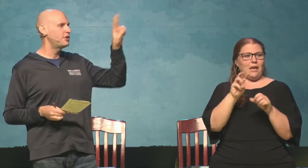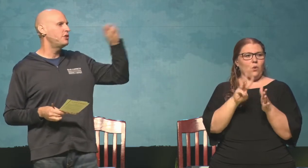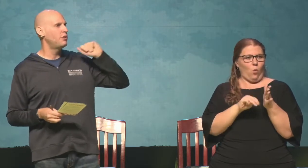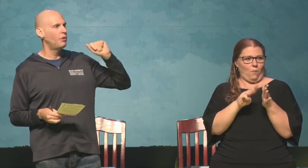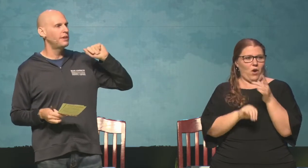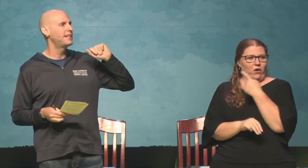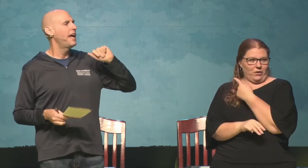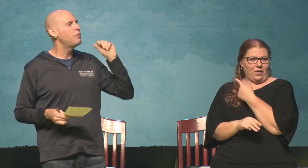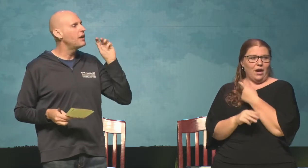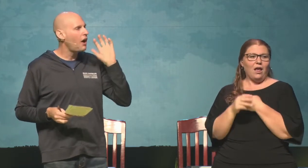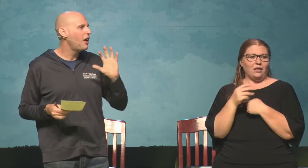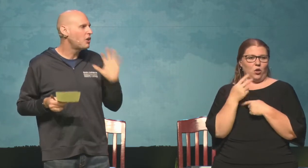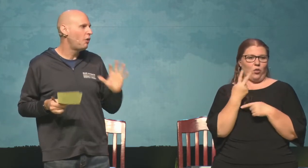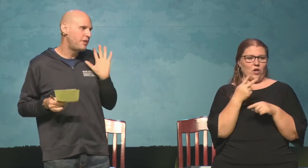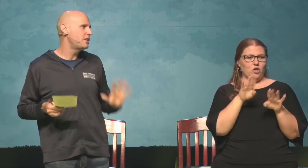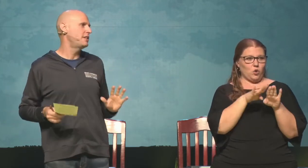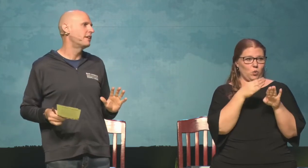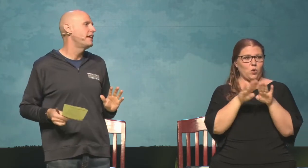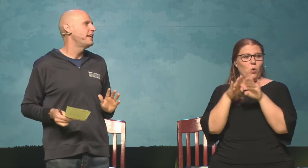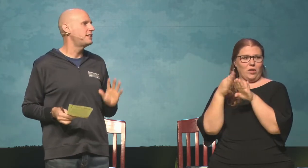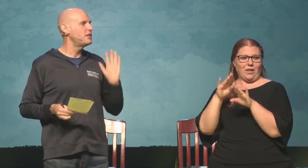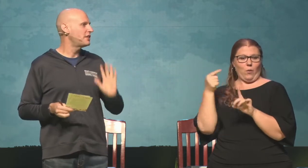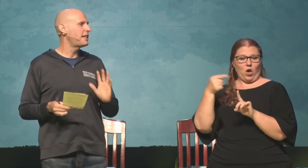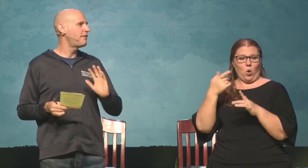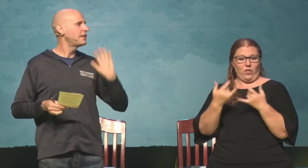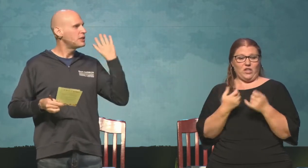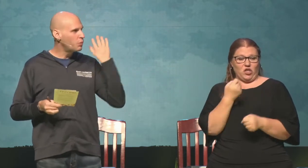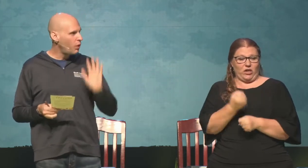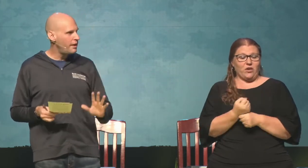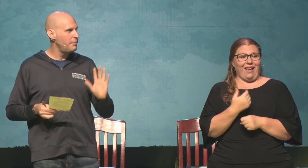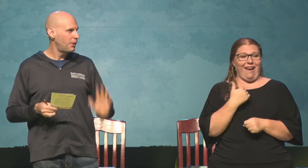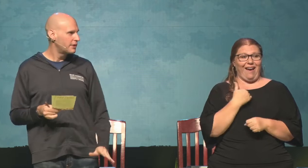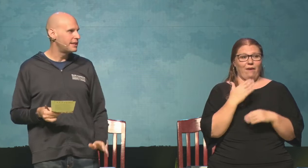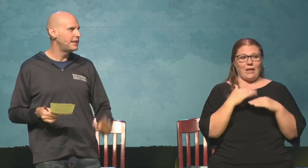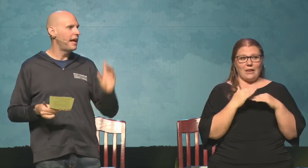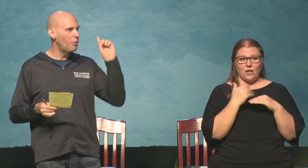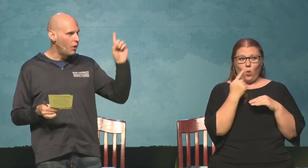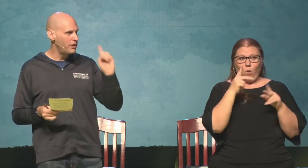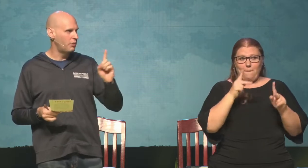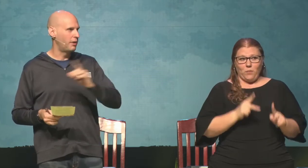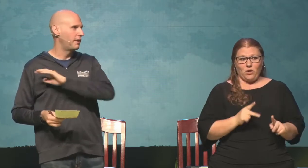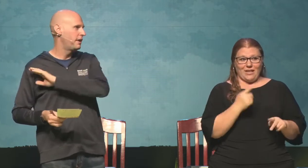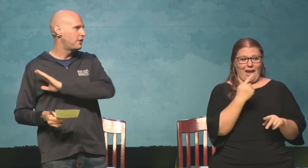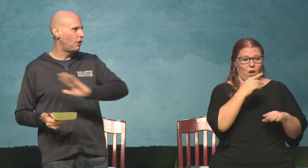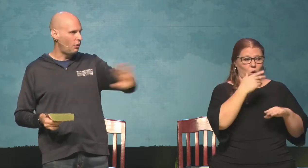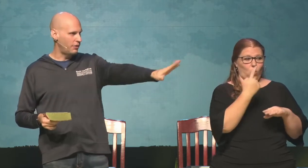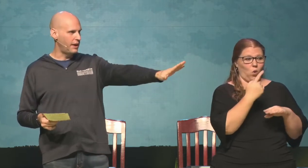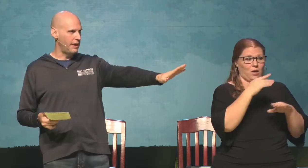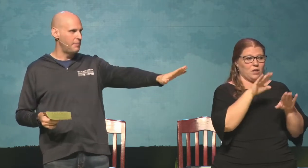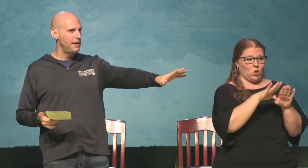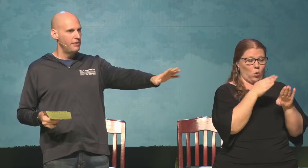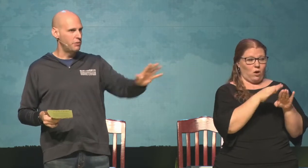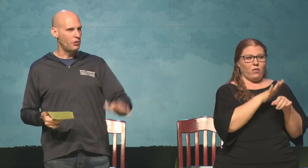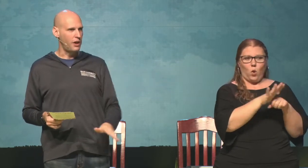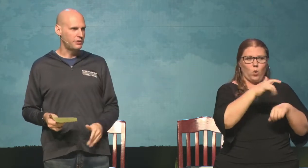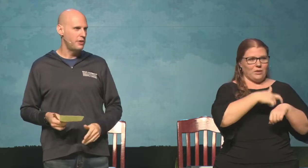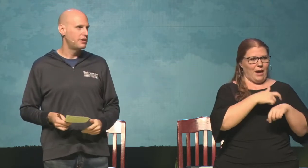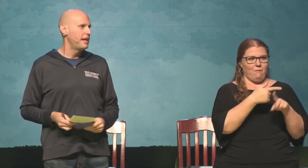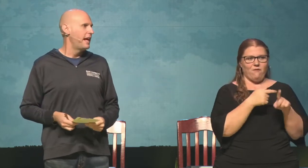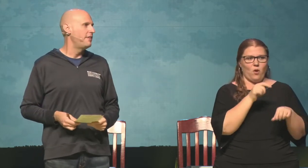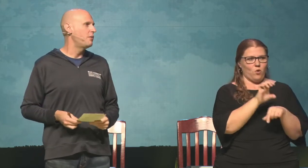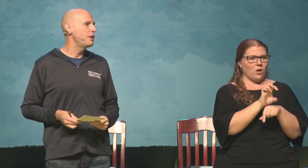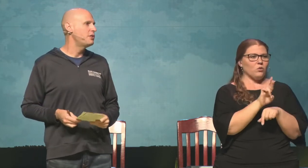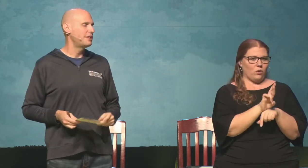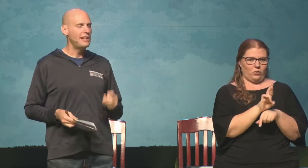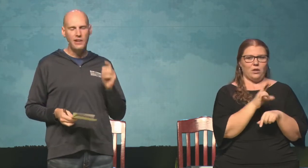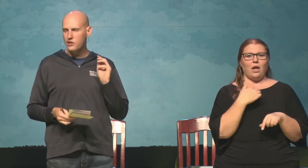So there's 2 doors, and our goal this year is to just have at least one person at one door the whole time from Crossroads,